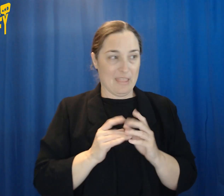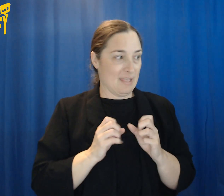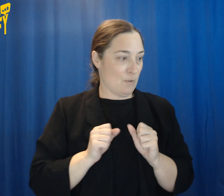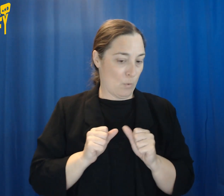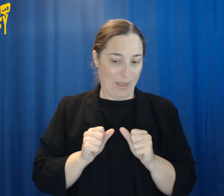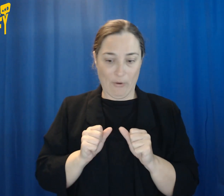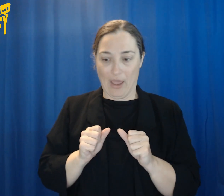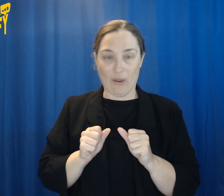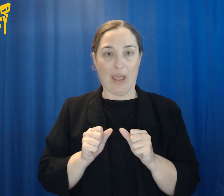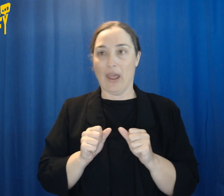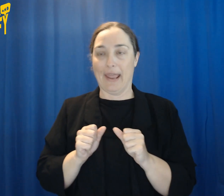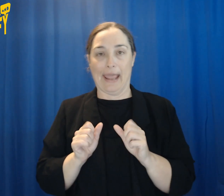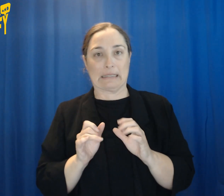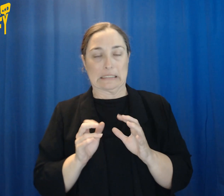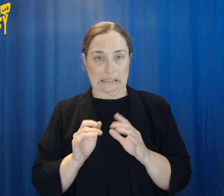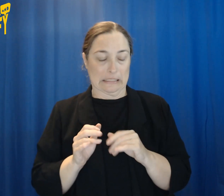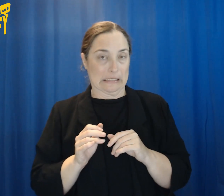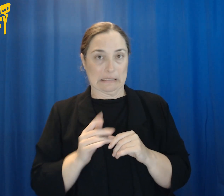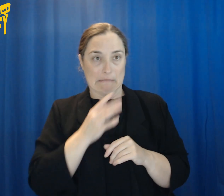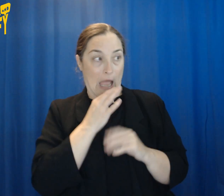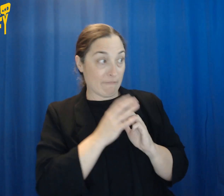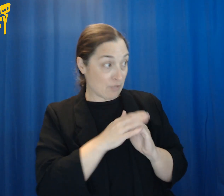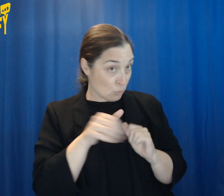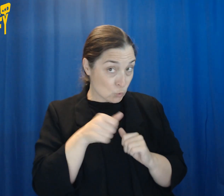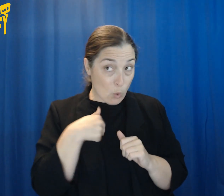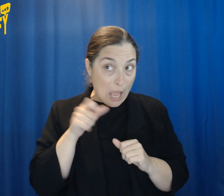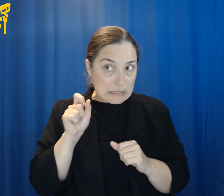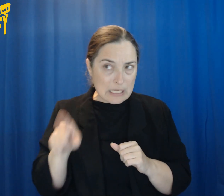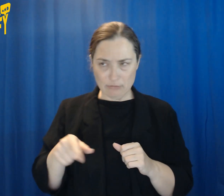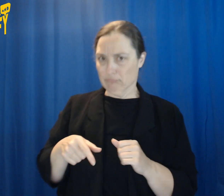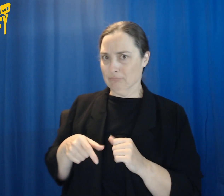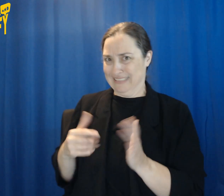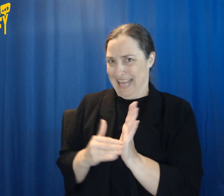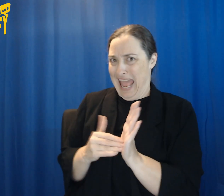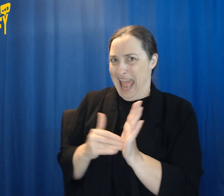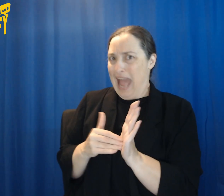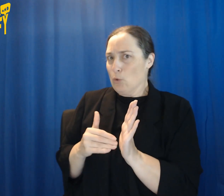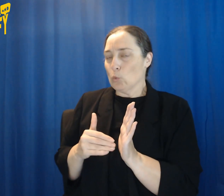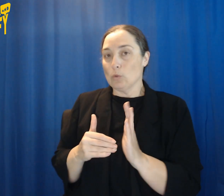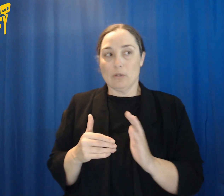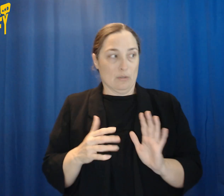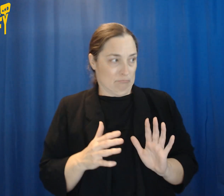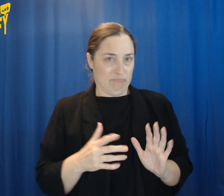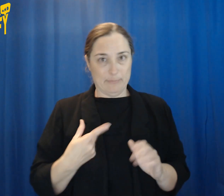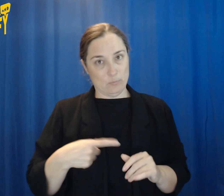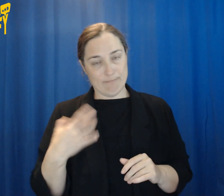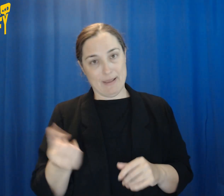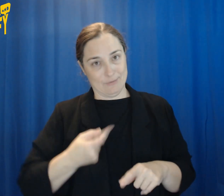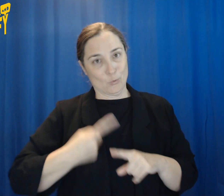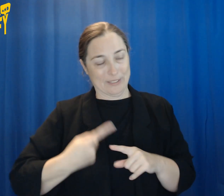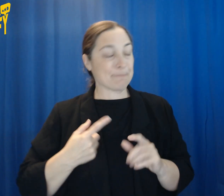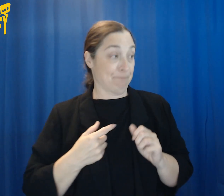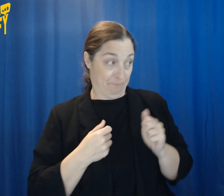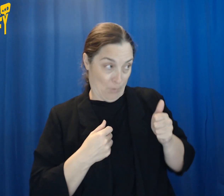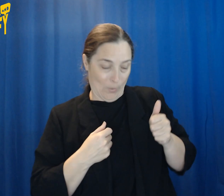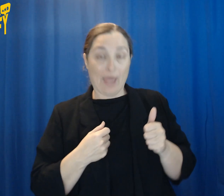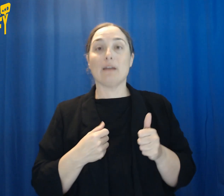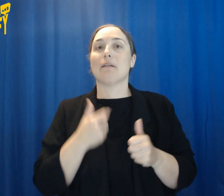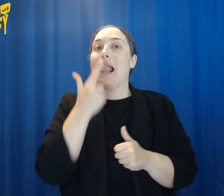it ASAP because as I'm sure you know, these kind of things, you've got to work on them quickly. So lucky for me, because I had